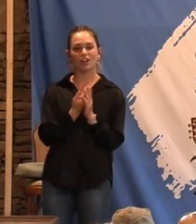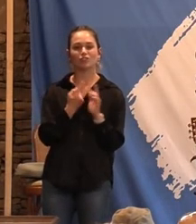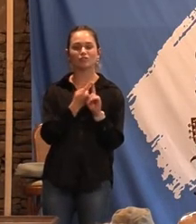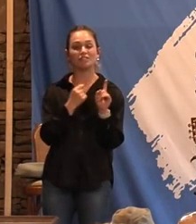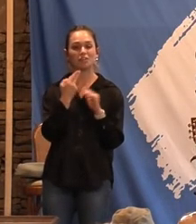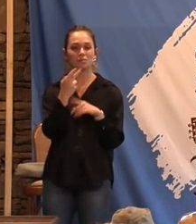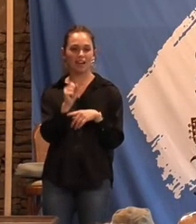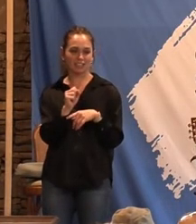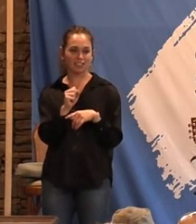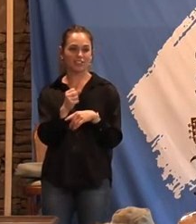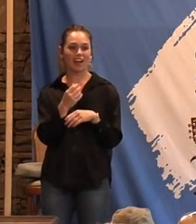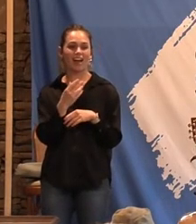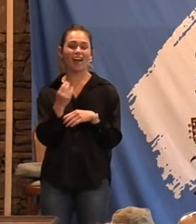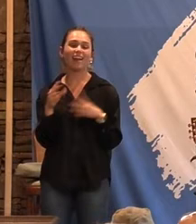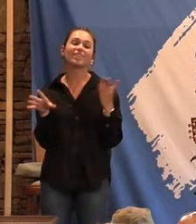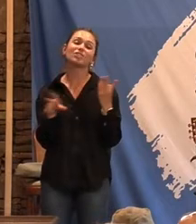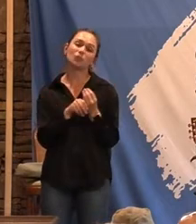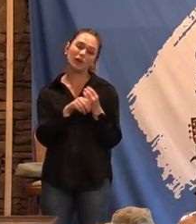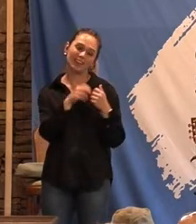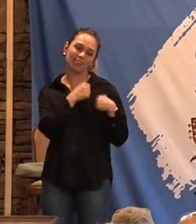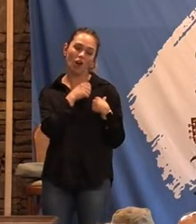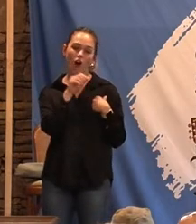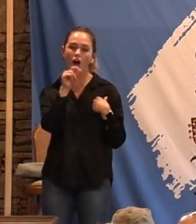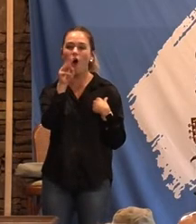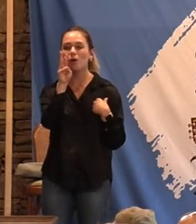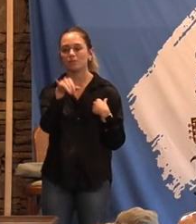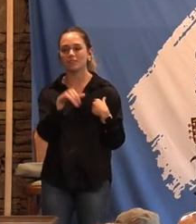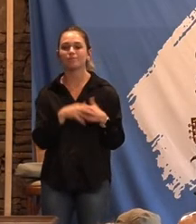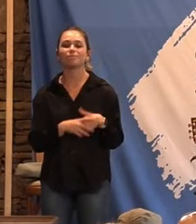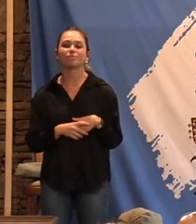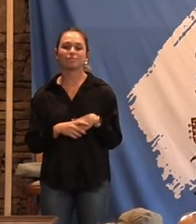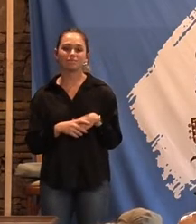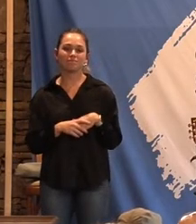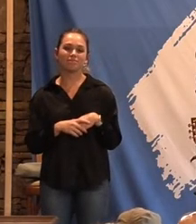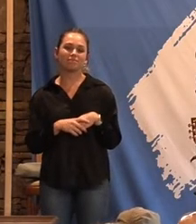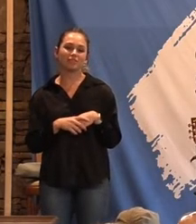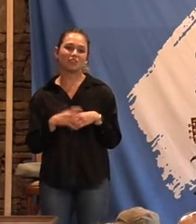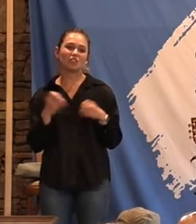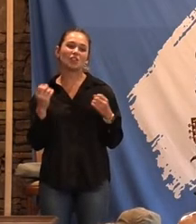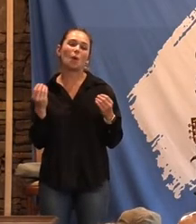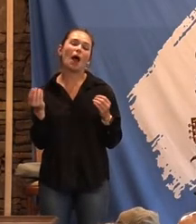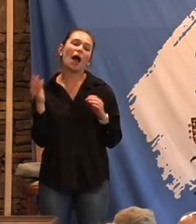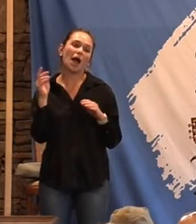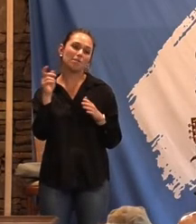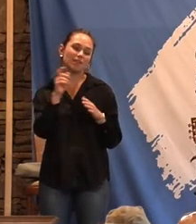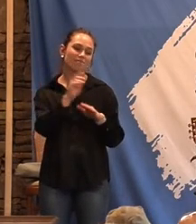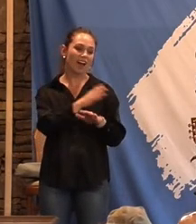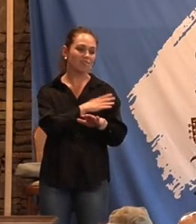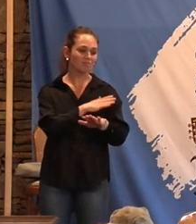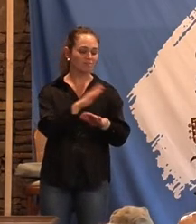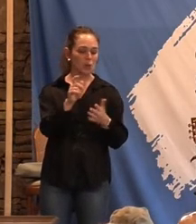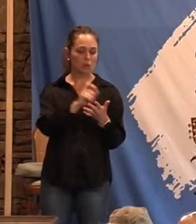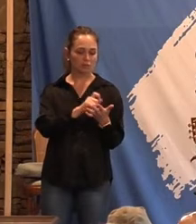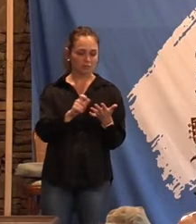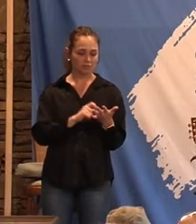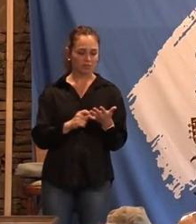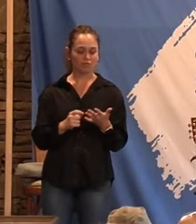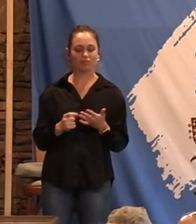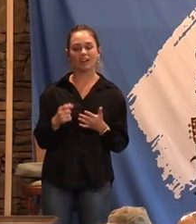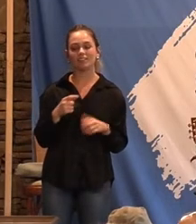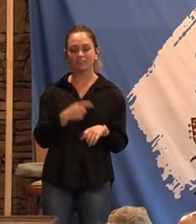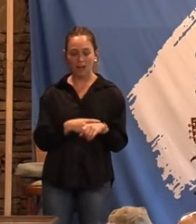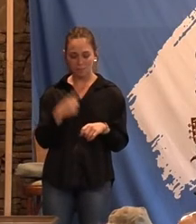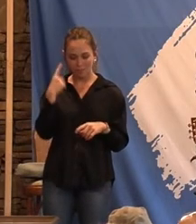high school and had joined the Army. So I'm in that songwriting session thinking about my